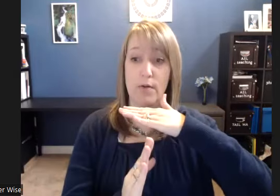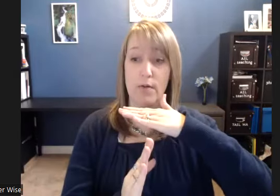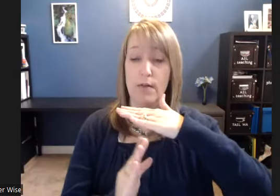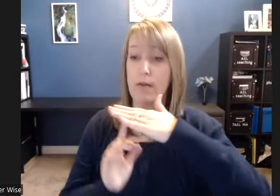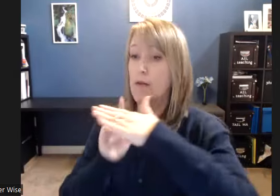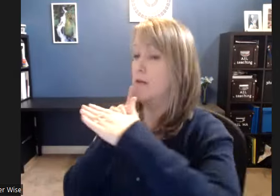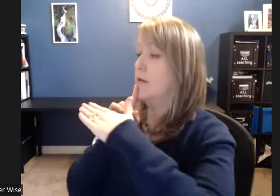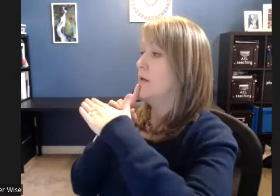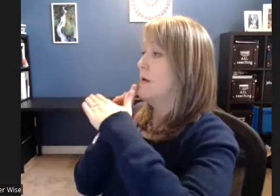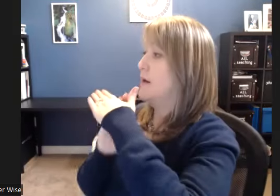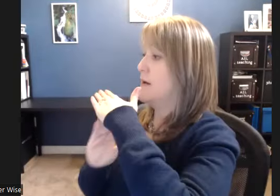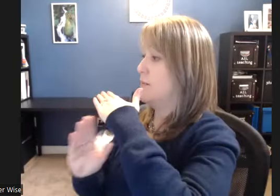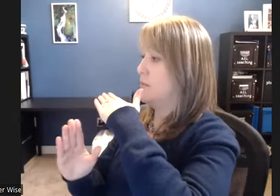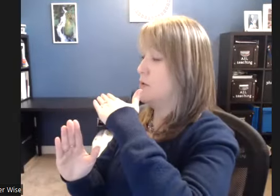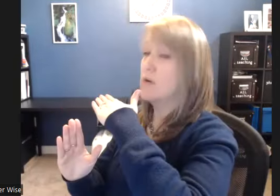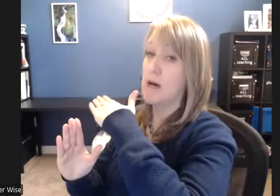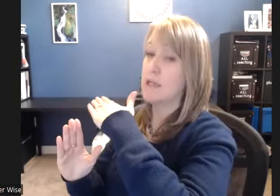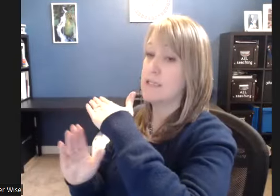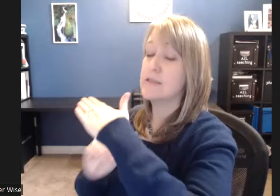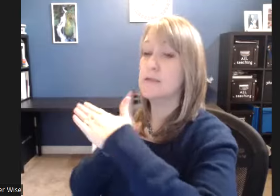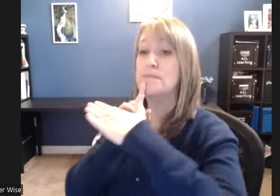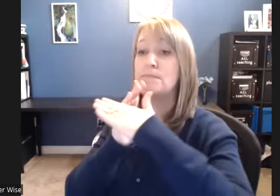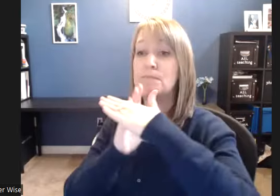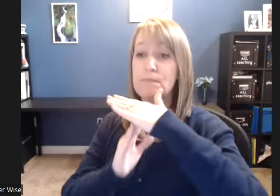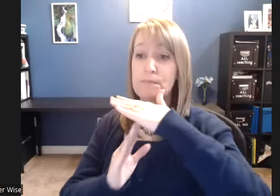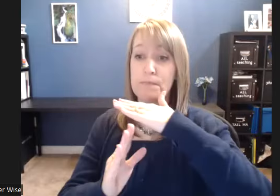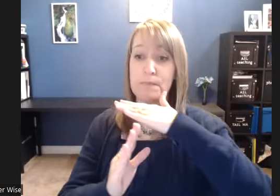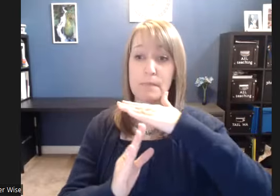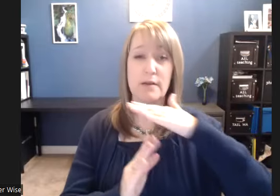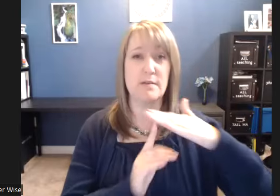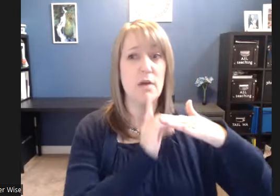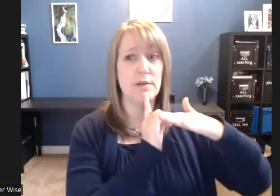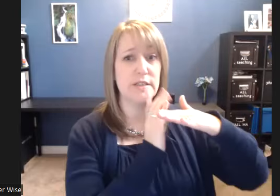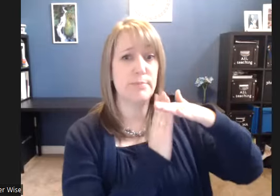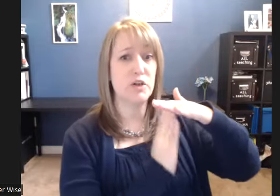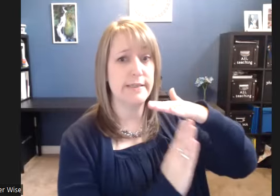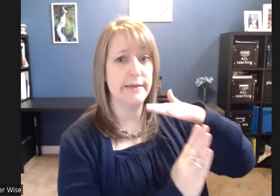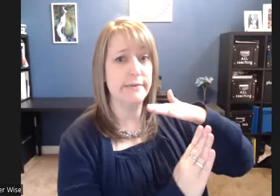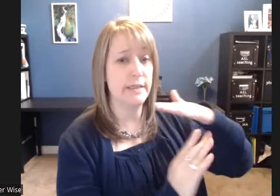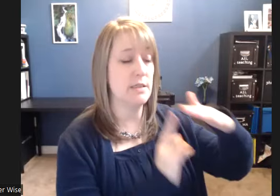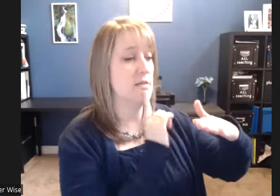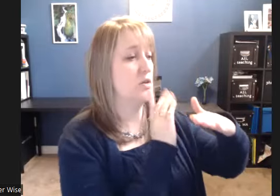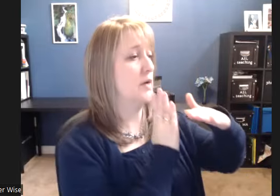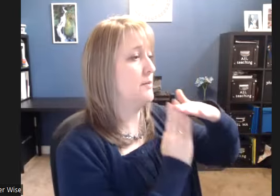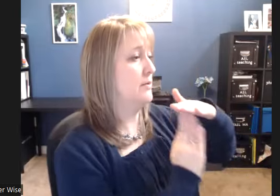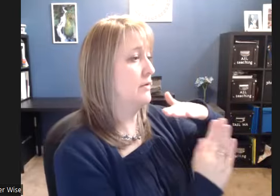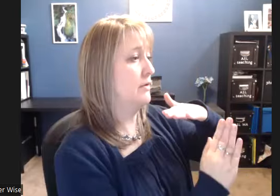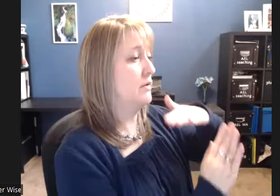Humble. Humble or modest. That's a modest person, like to describe